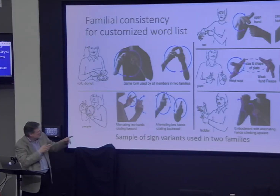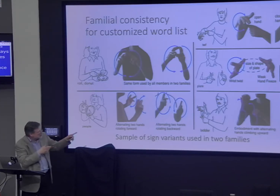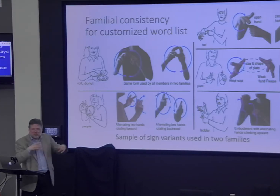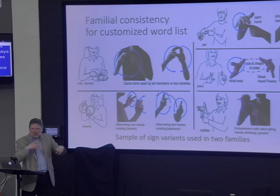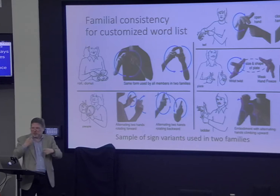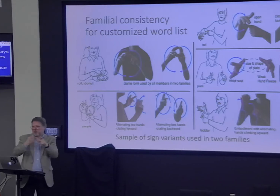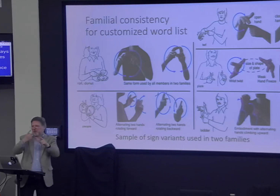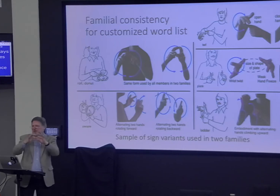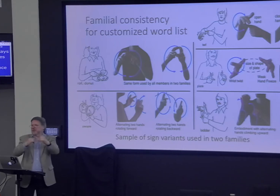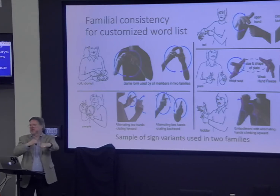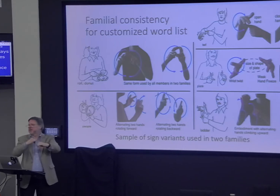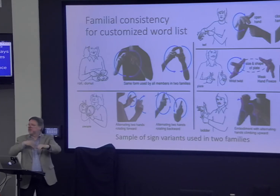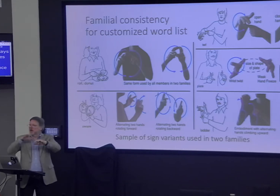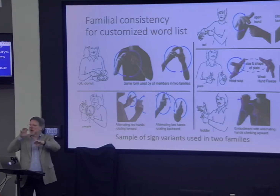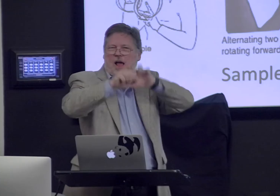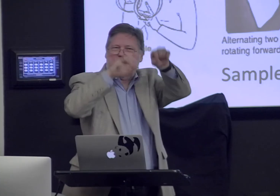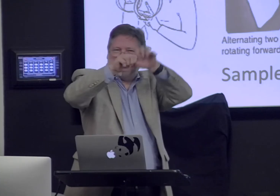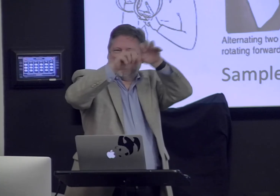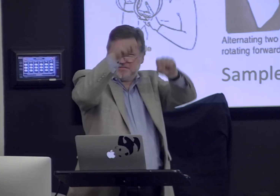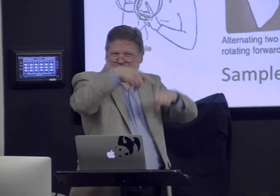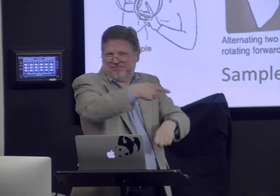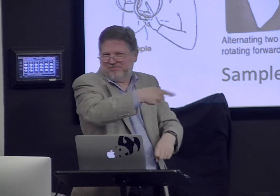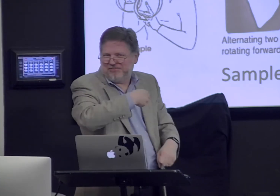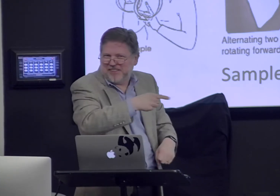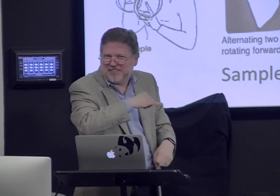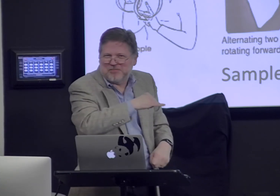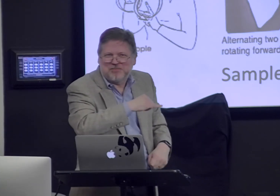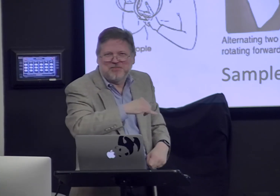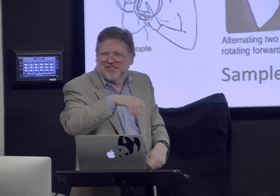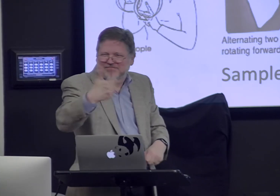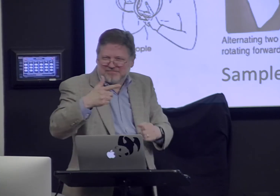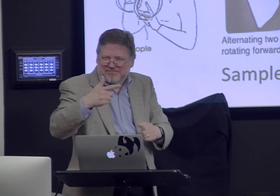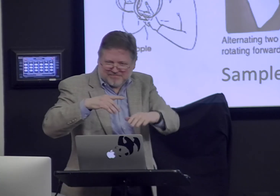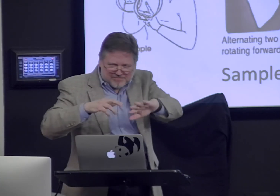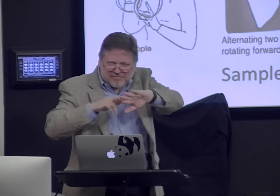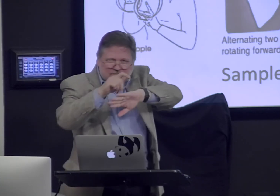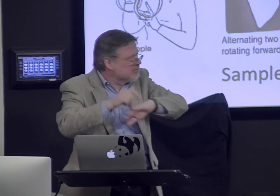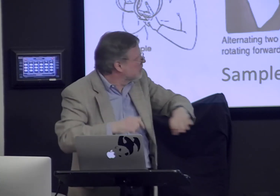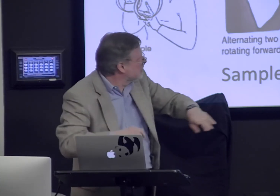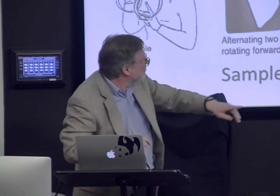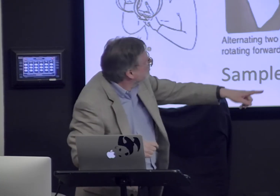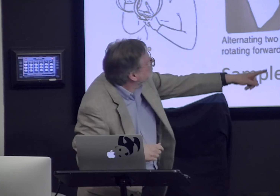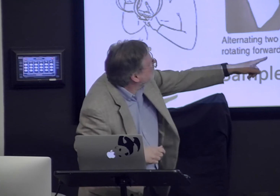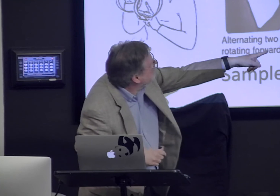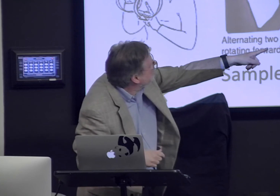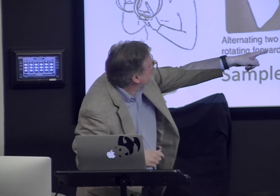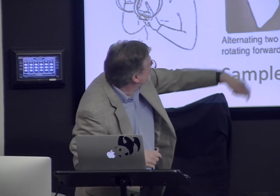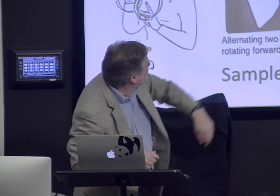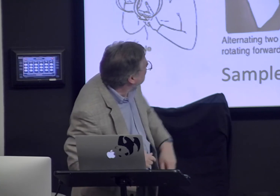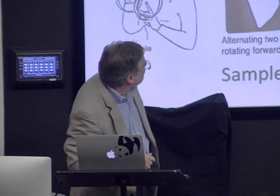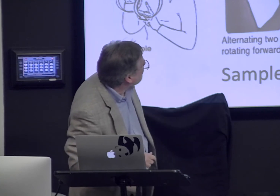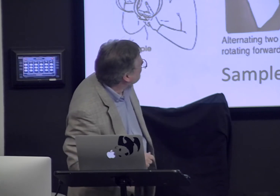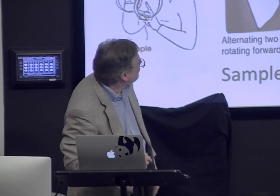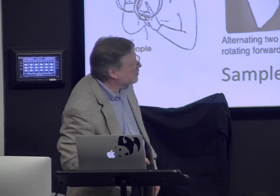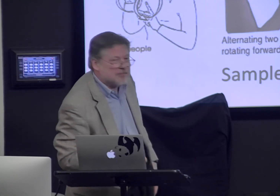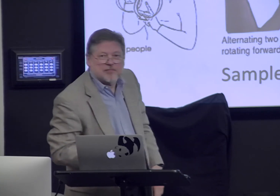And there's one family here, the one depicted on the left, that uses a form that's the same